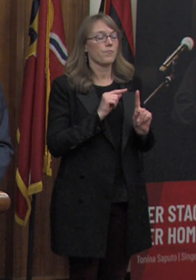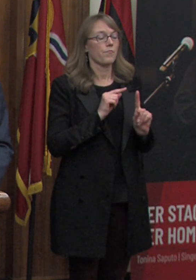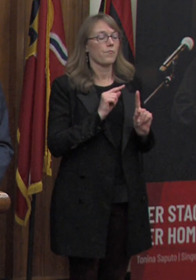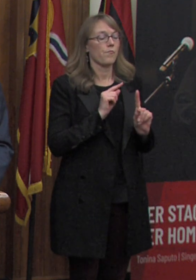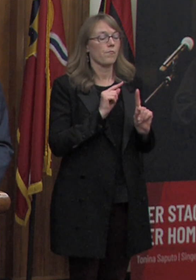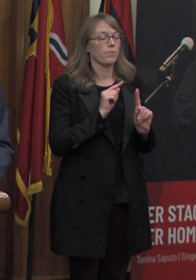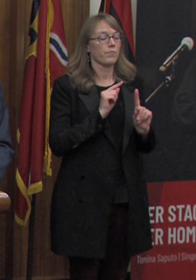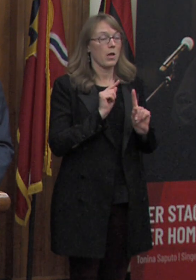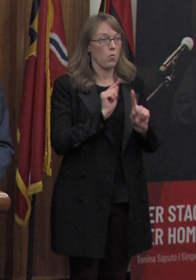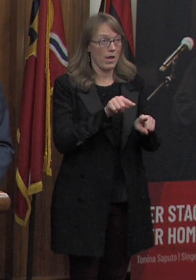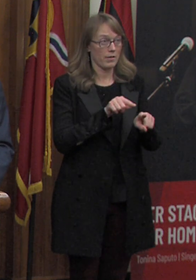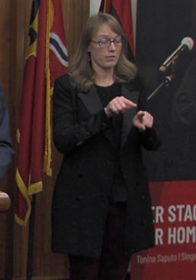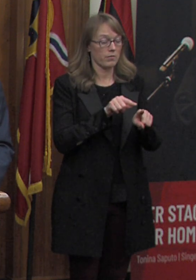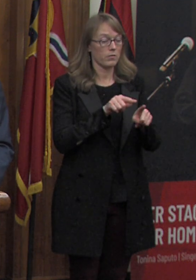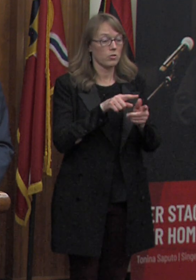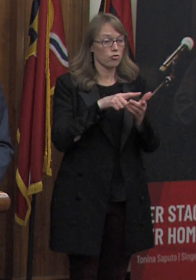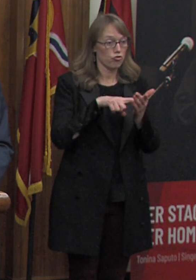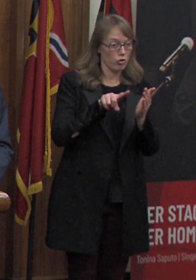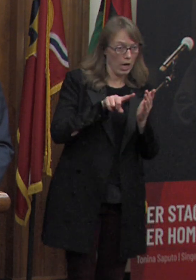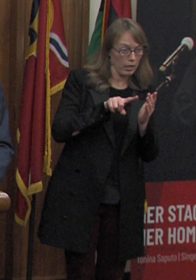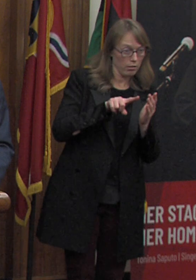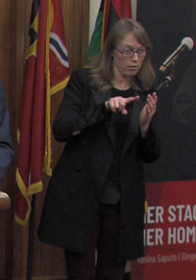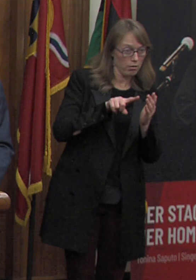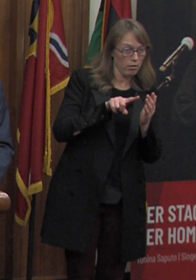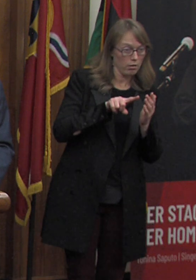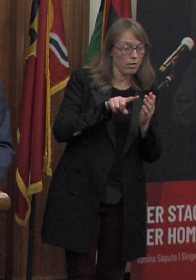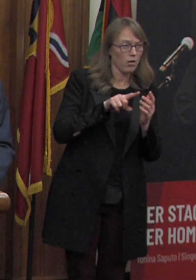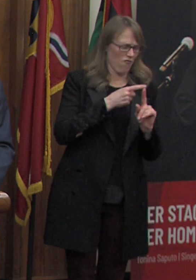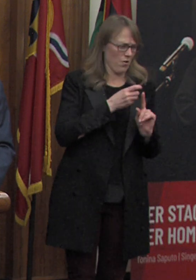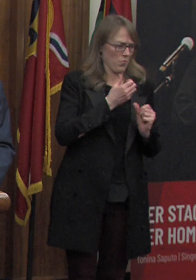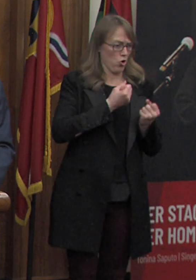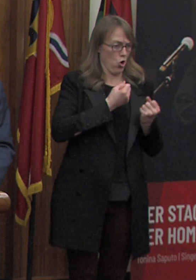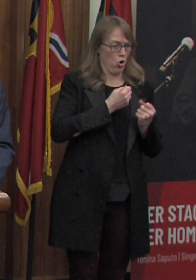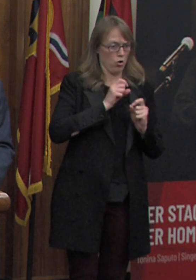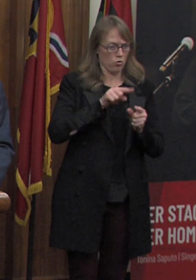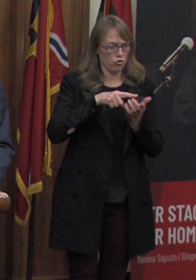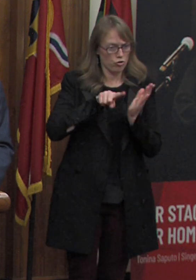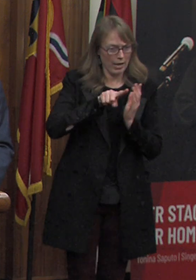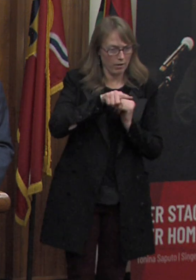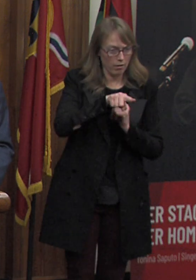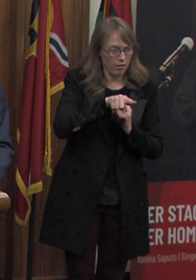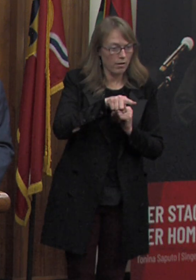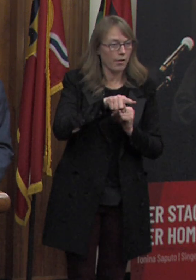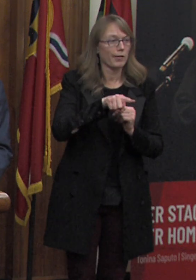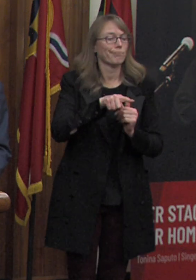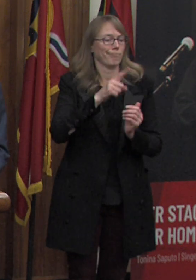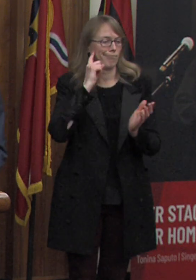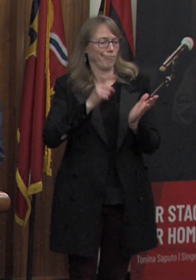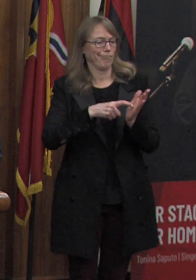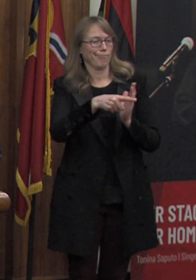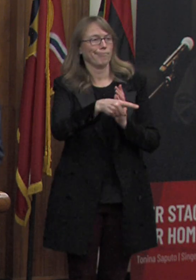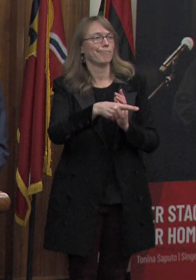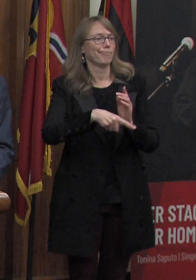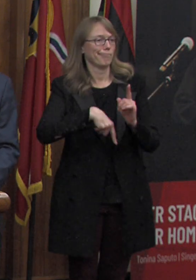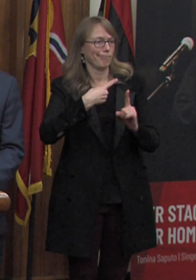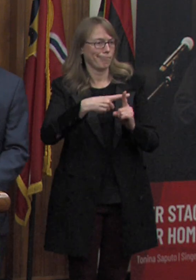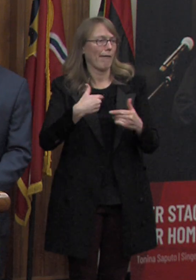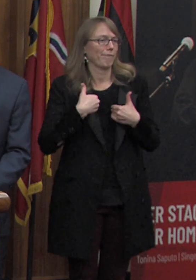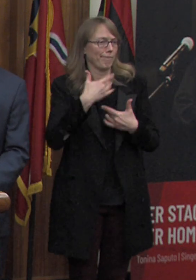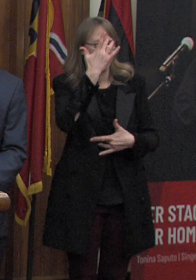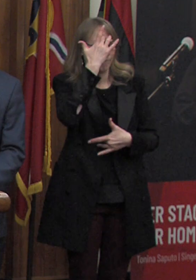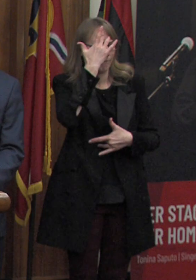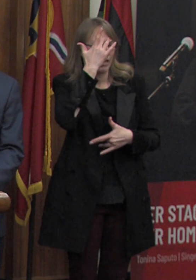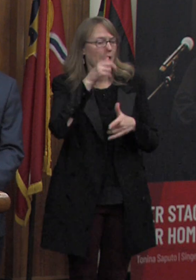treatment, to be tested, and they have stayed home ever since that time. So can you explain the no